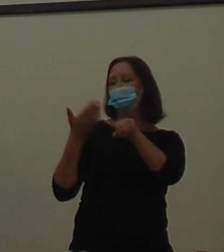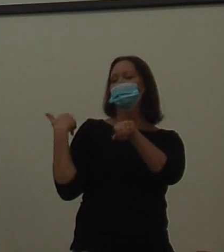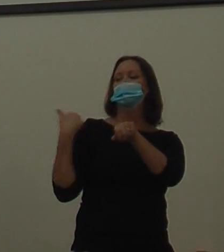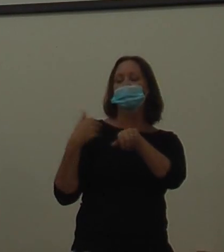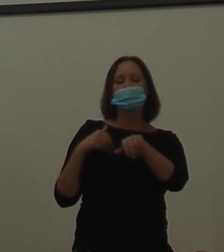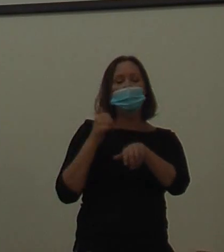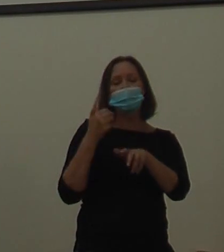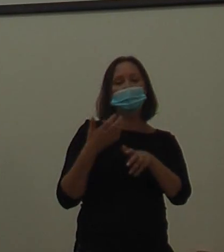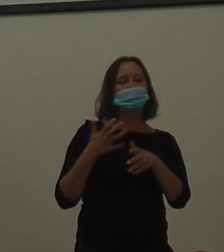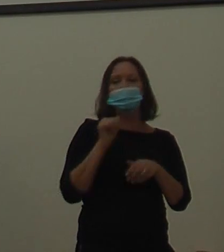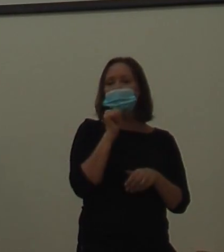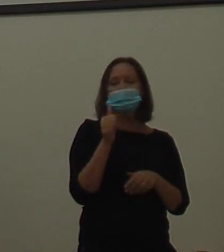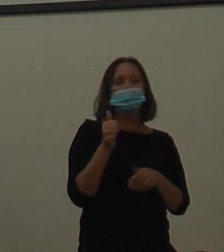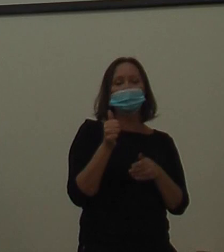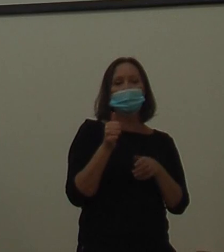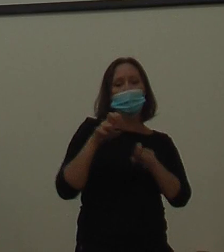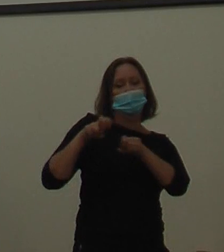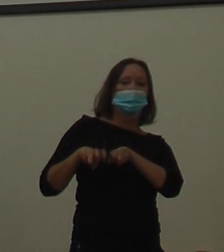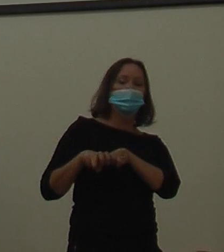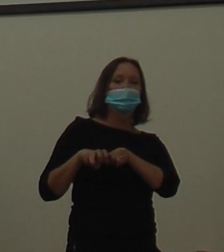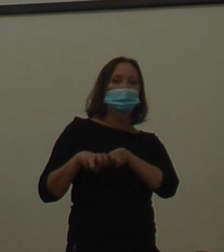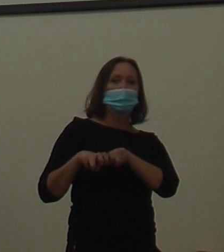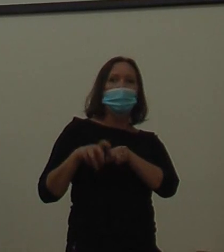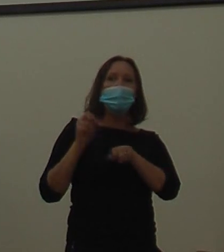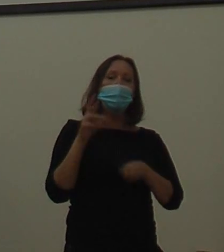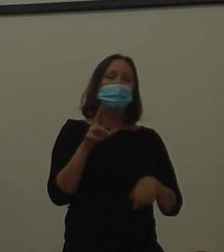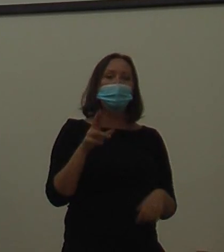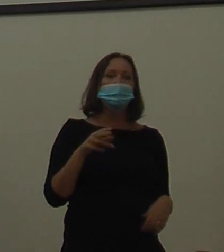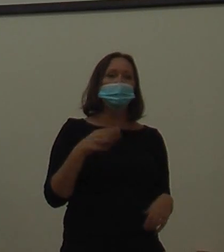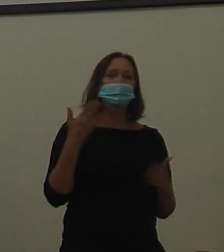We no longer stand in awe of God